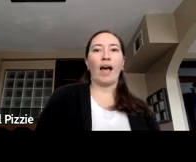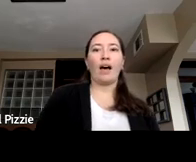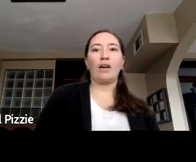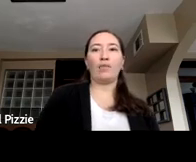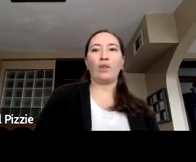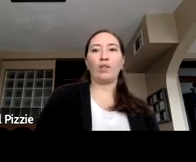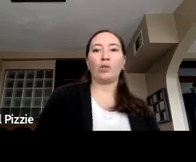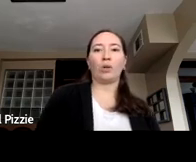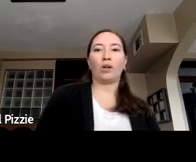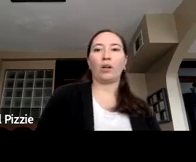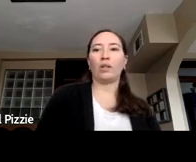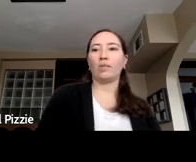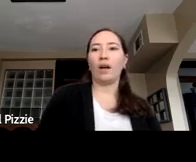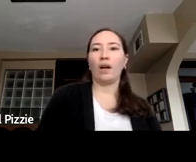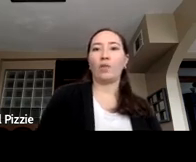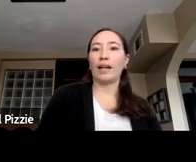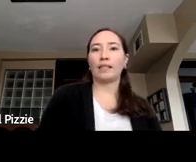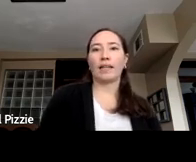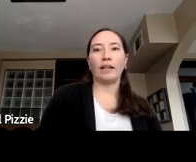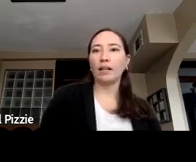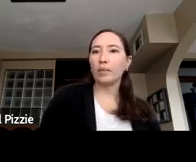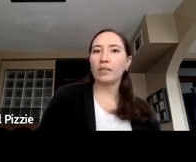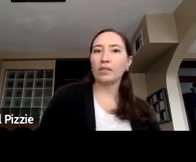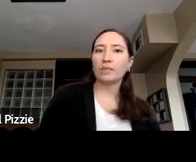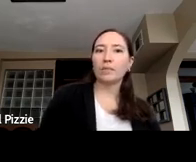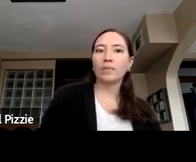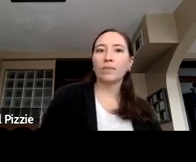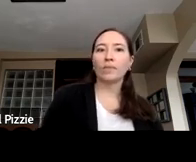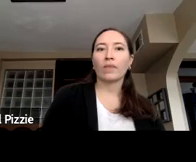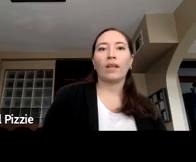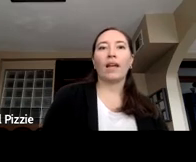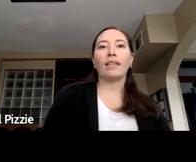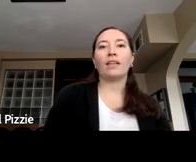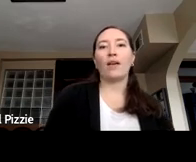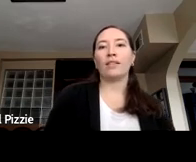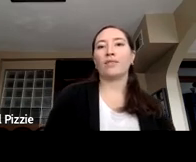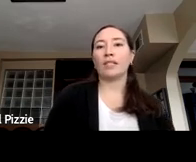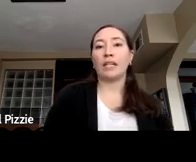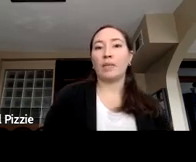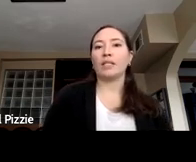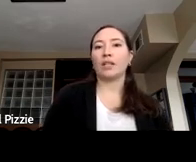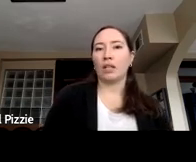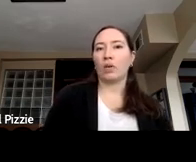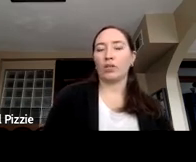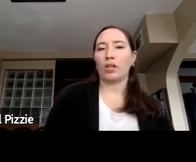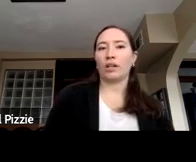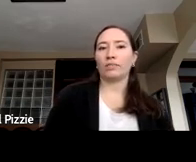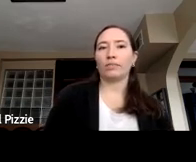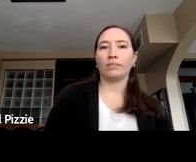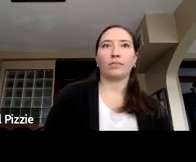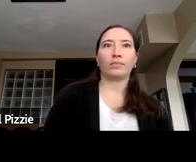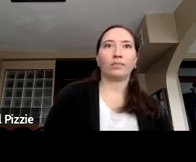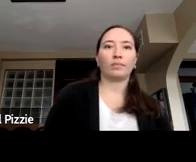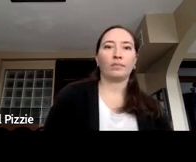You have your rating scale elements, and then you have the different statements that are in the questionnaire.